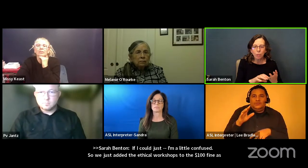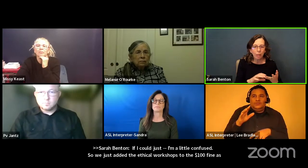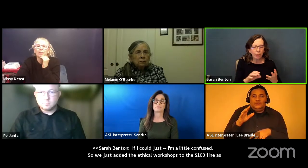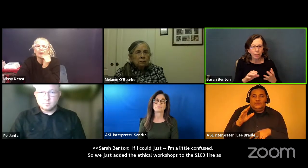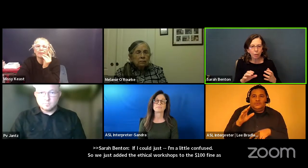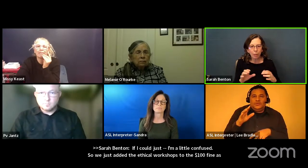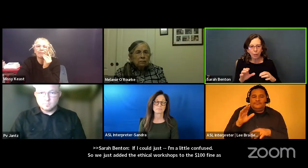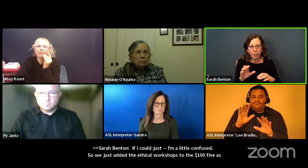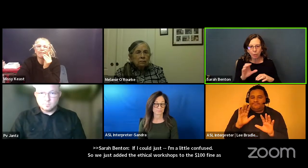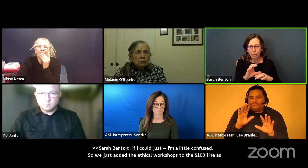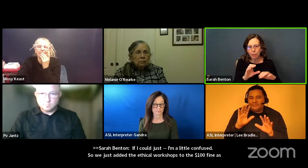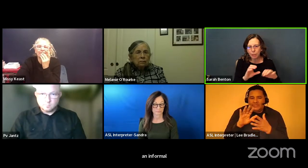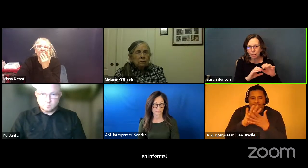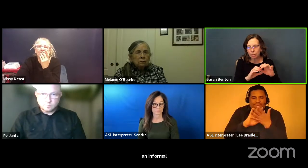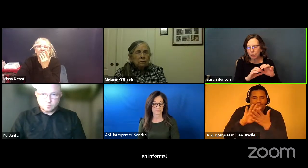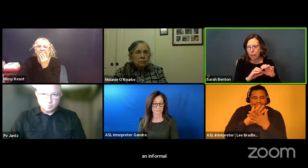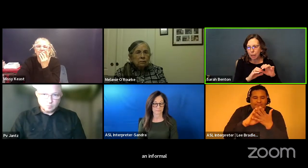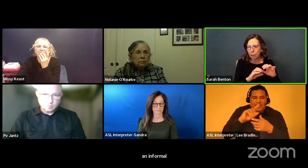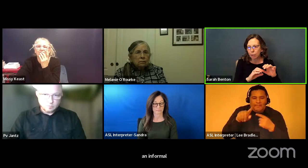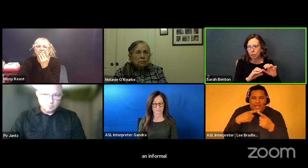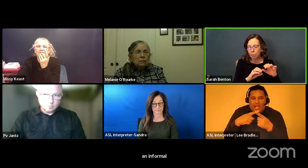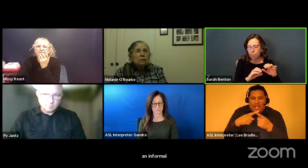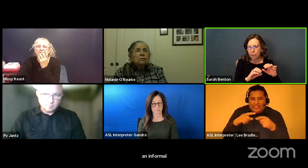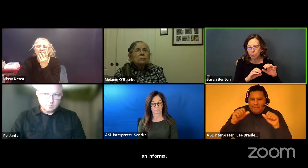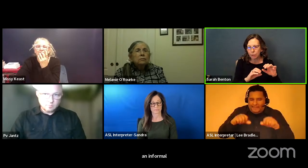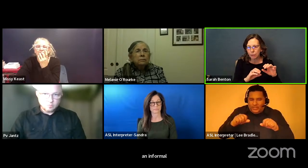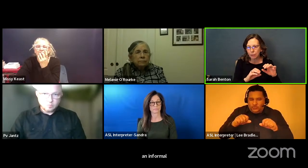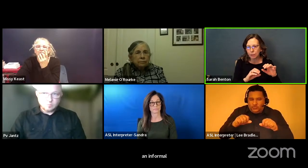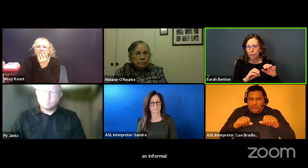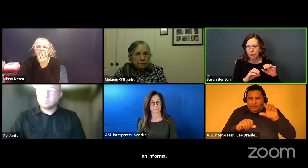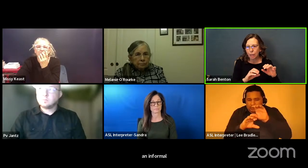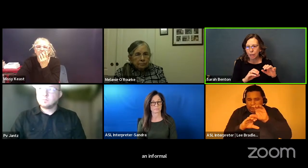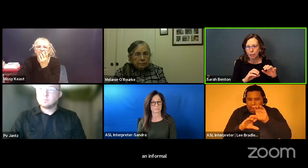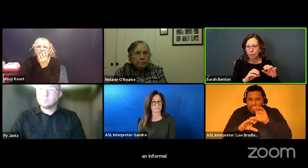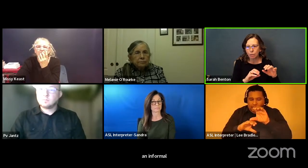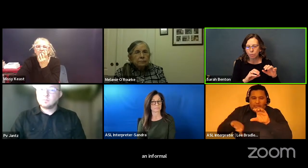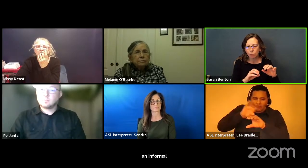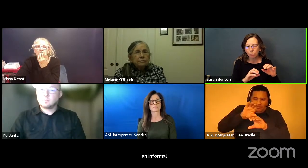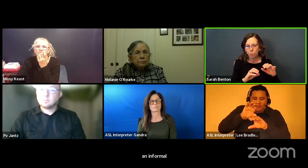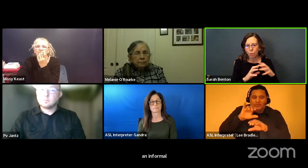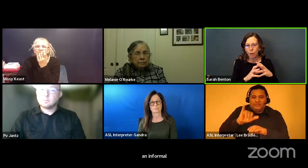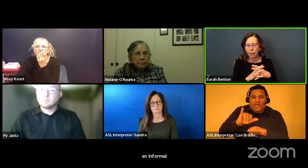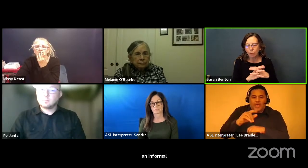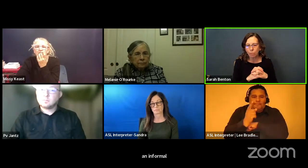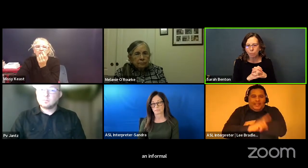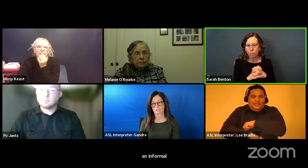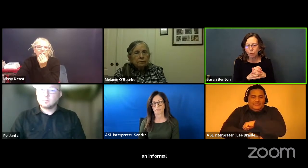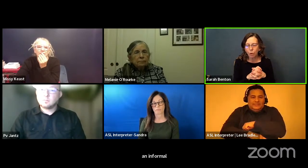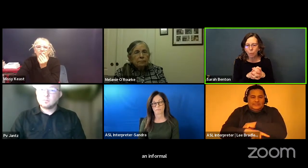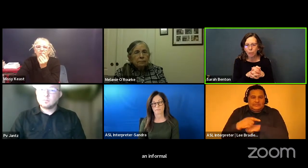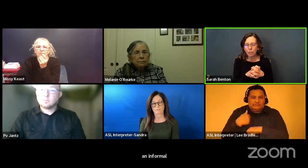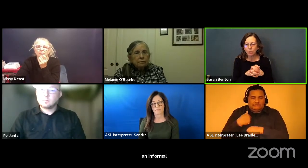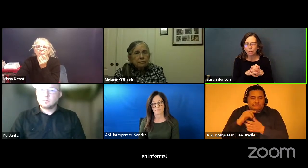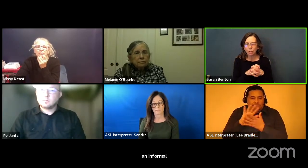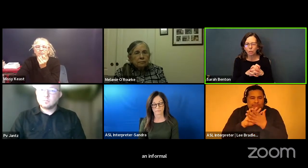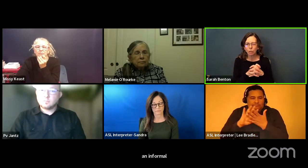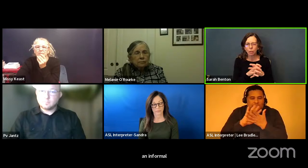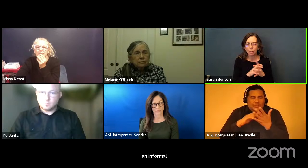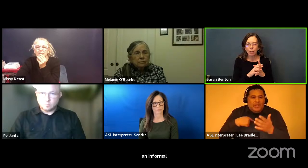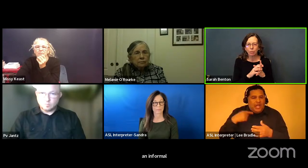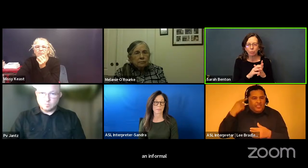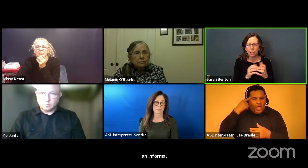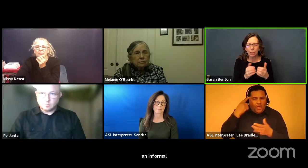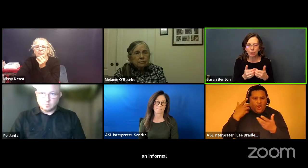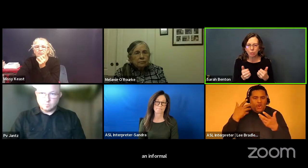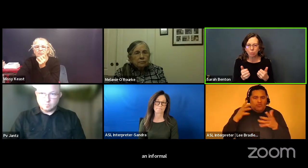I'm just not clear about the ability to stack the penalties. And so I thought we just